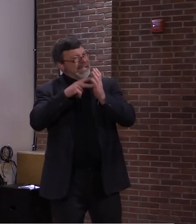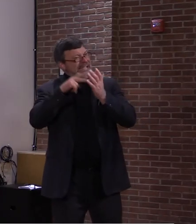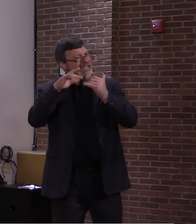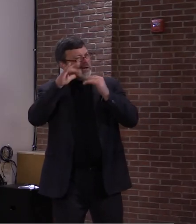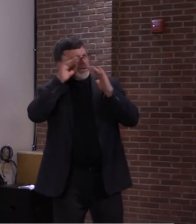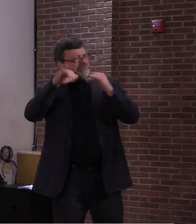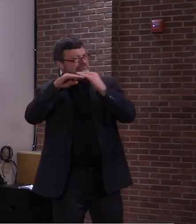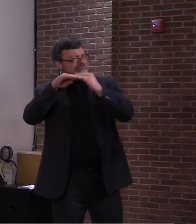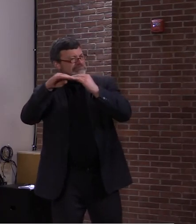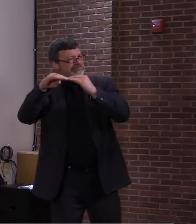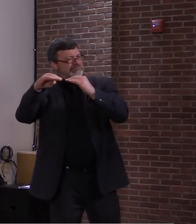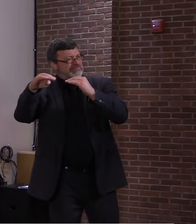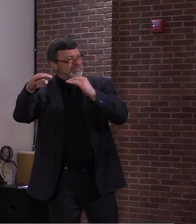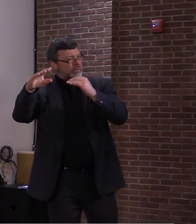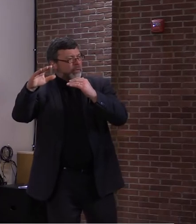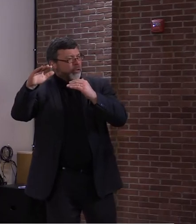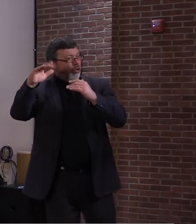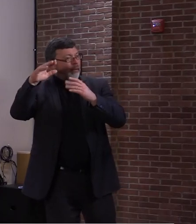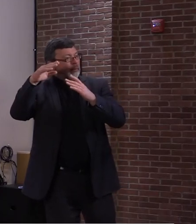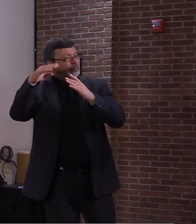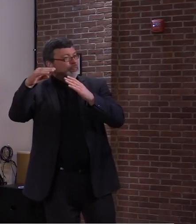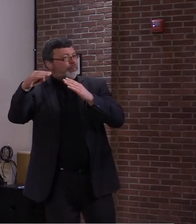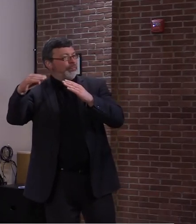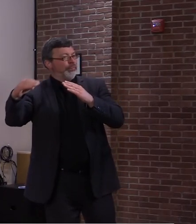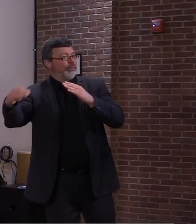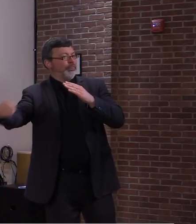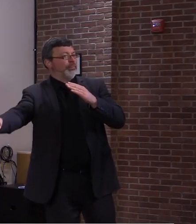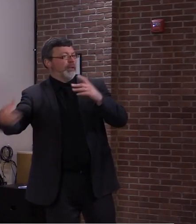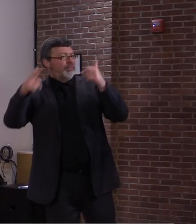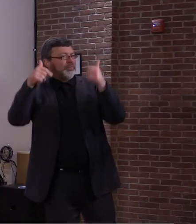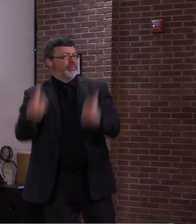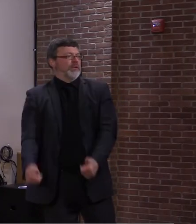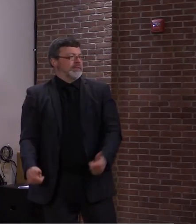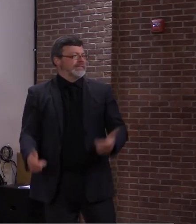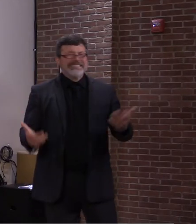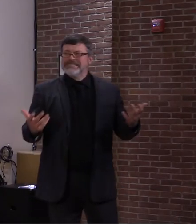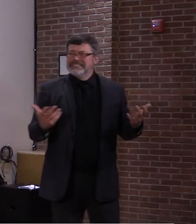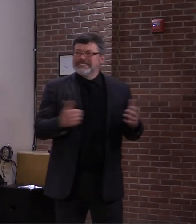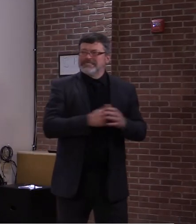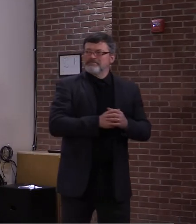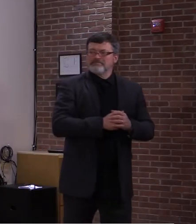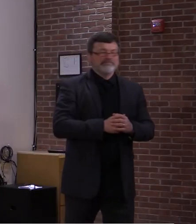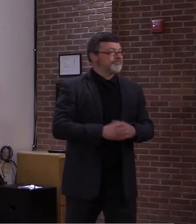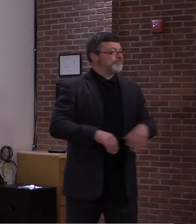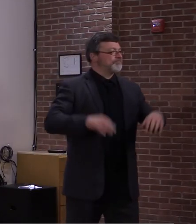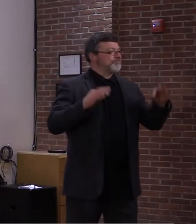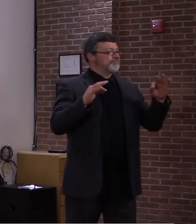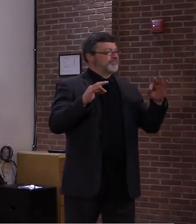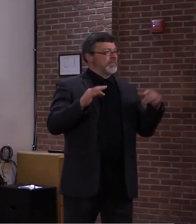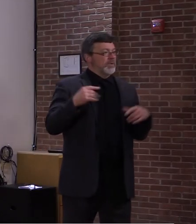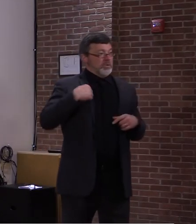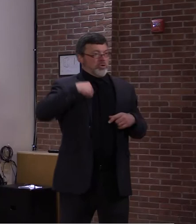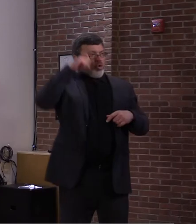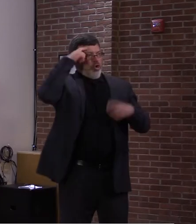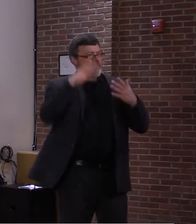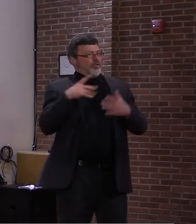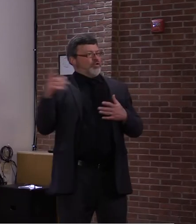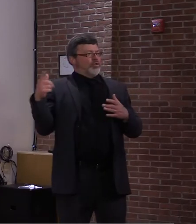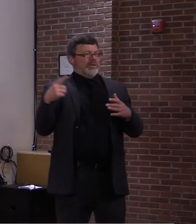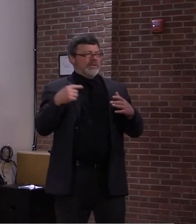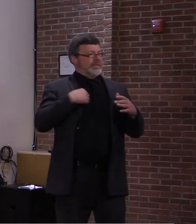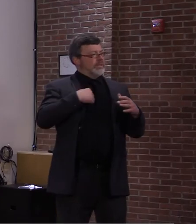we've been focused on them. I believe at this point in time we've communicated to the